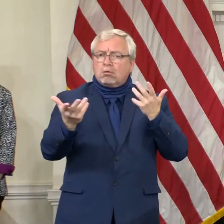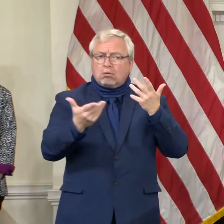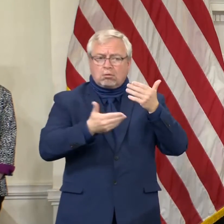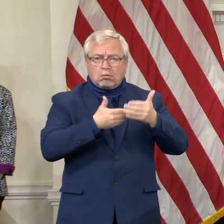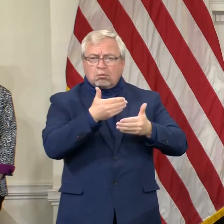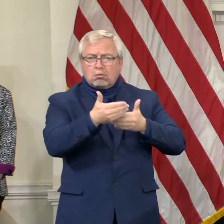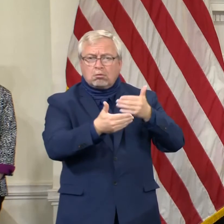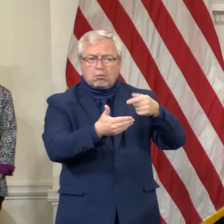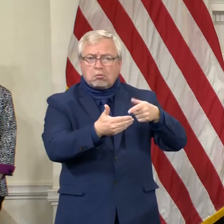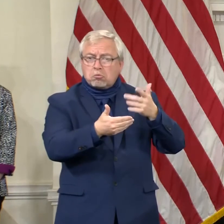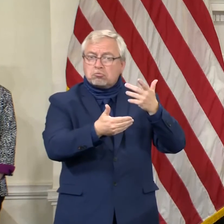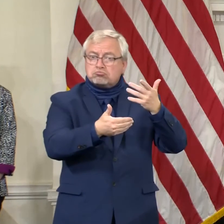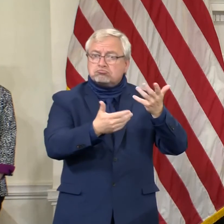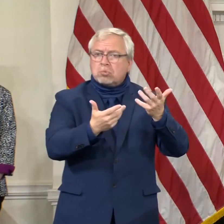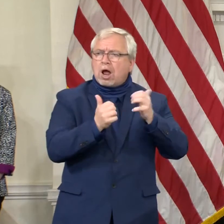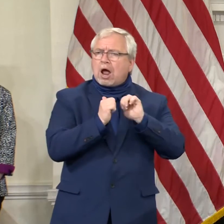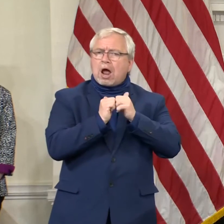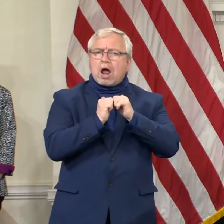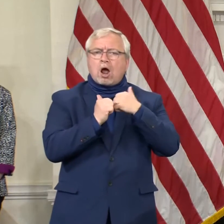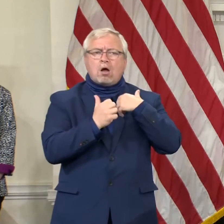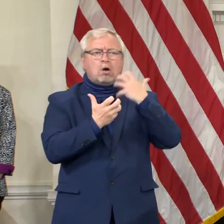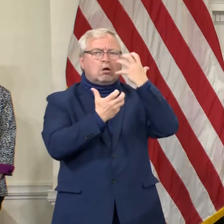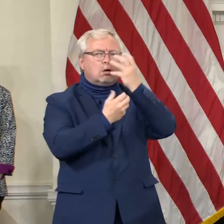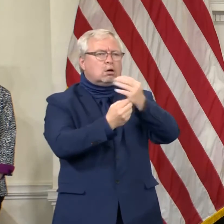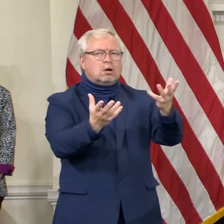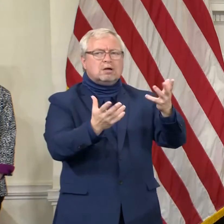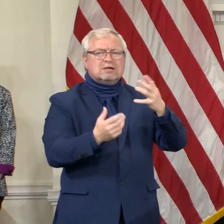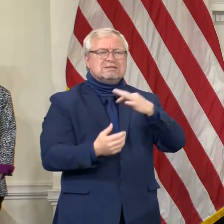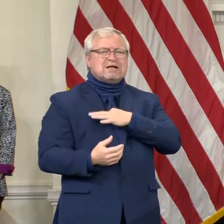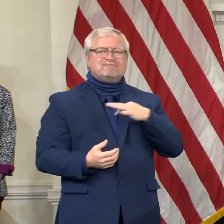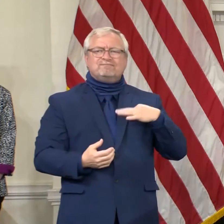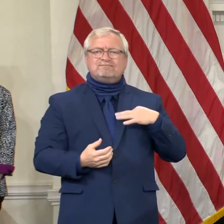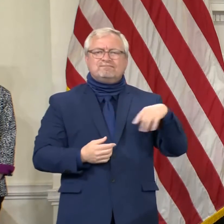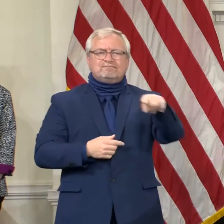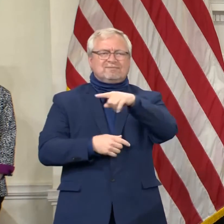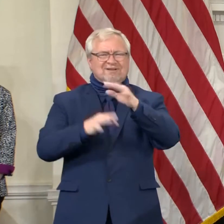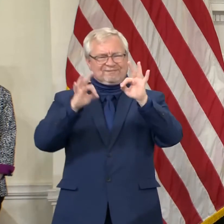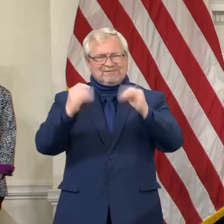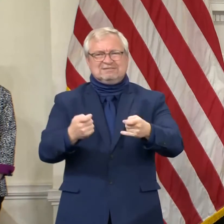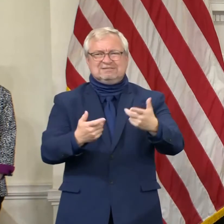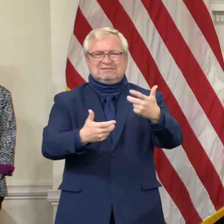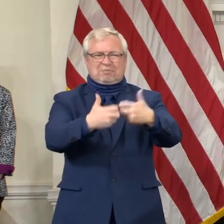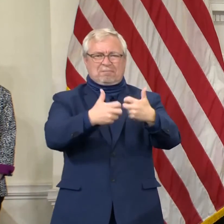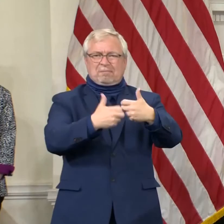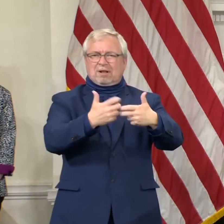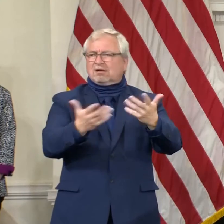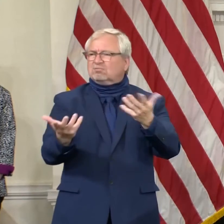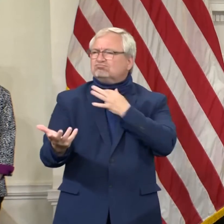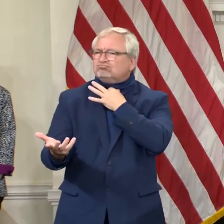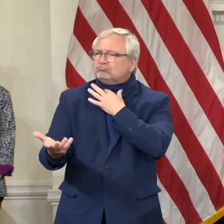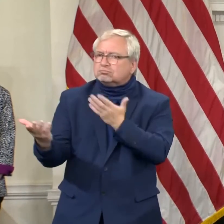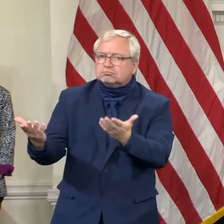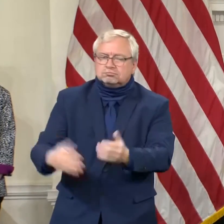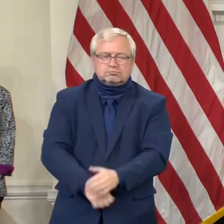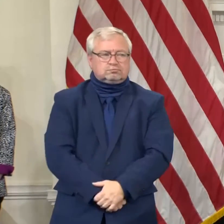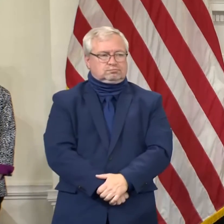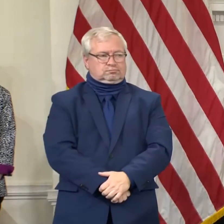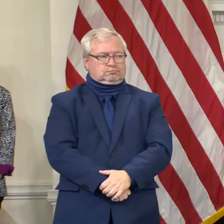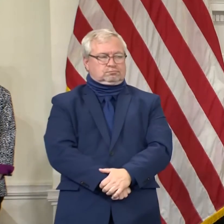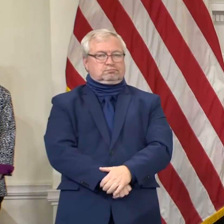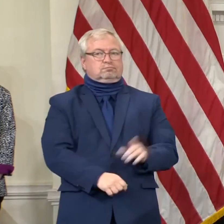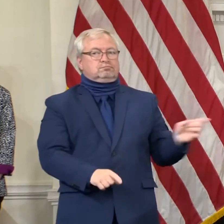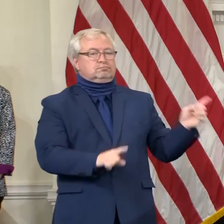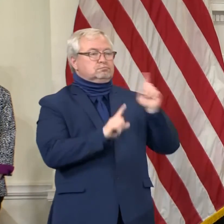your staff to fix that system so people can get their unemployment? So the unemployment site has been